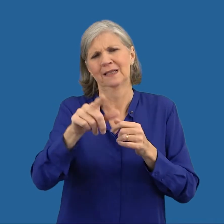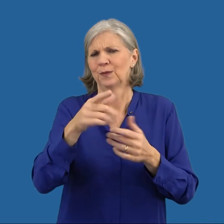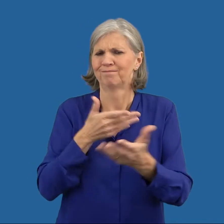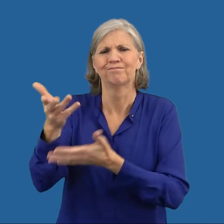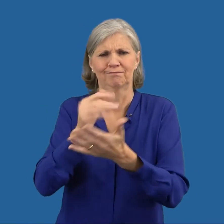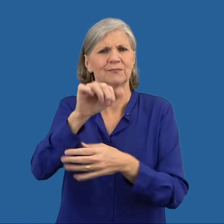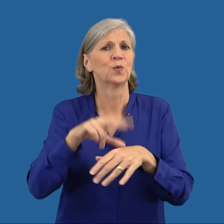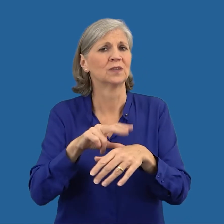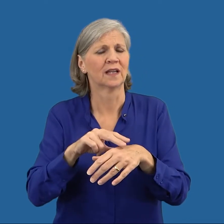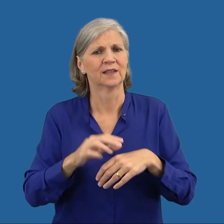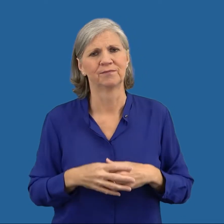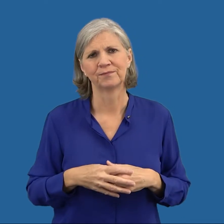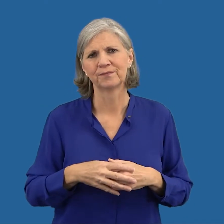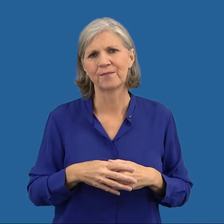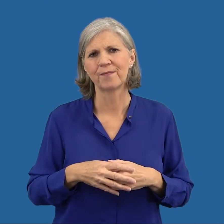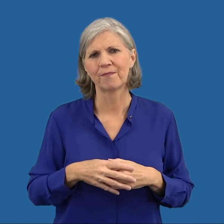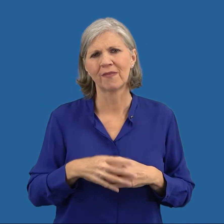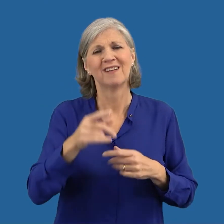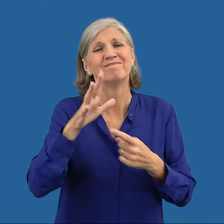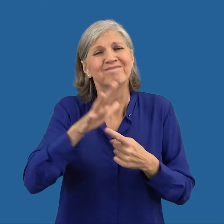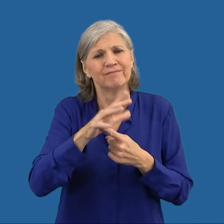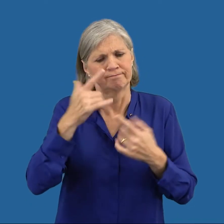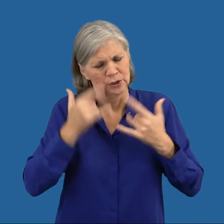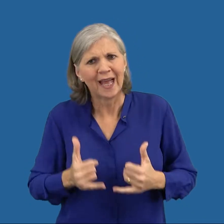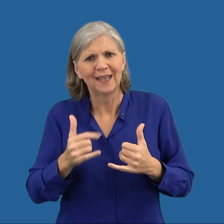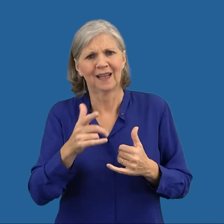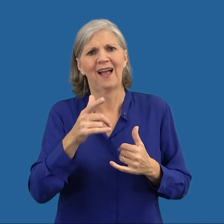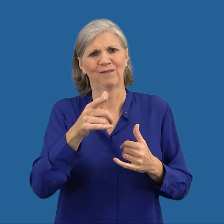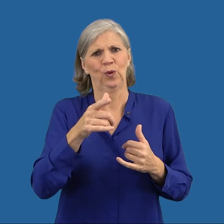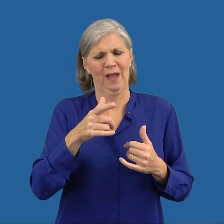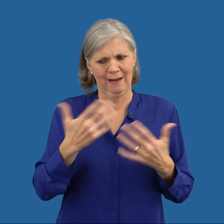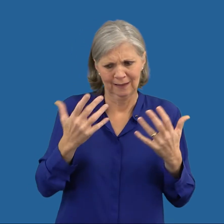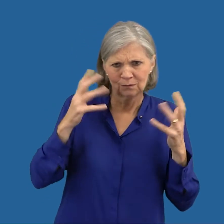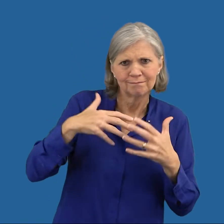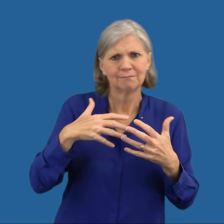doctor. It's important to get checked if you have any worries. You don't need to suffer.